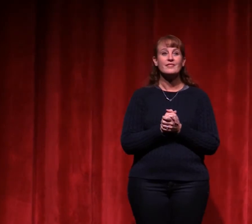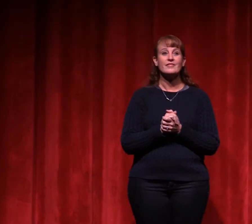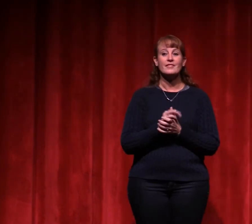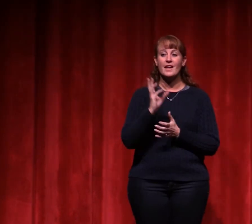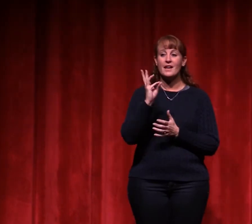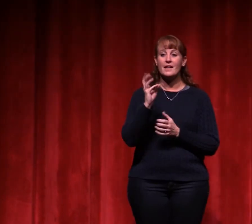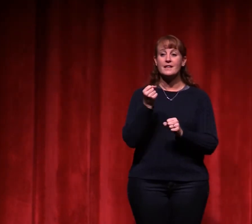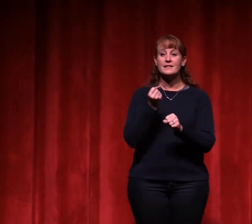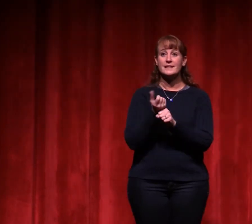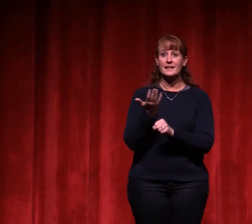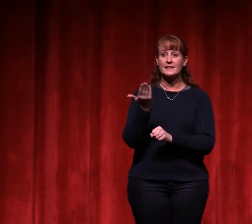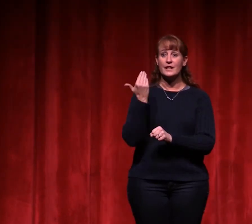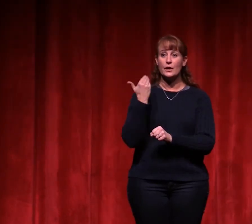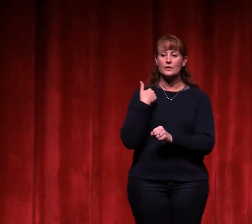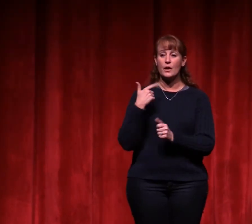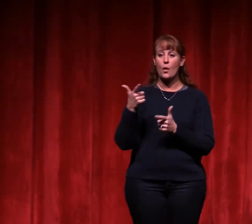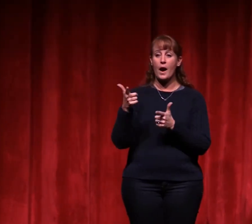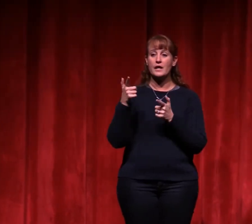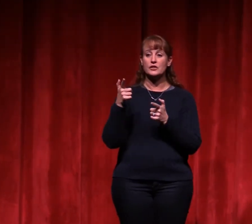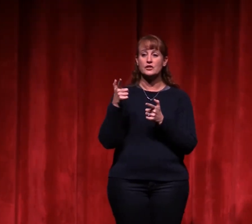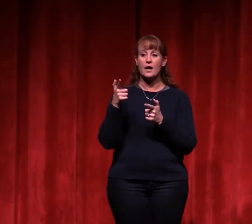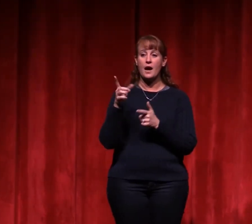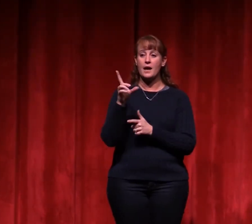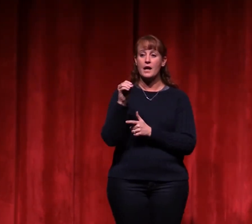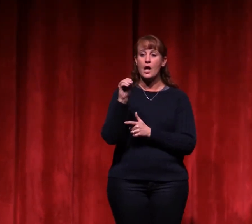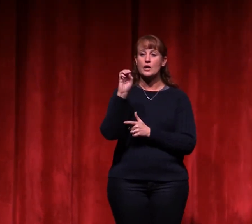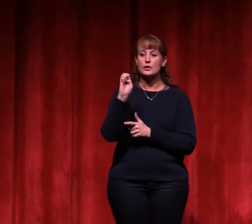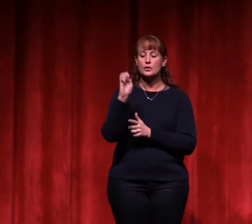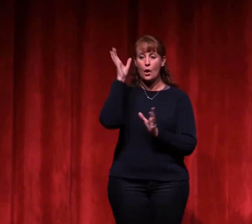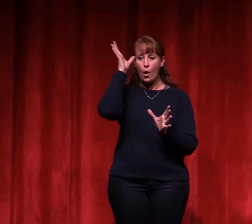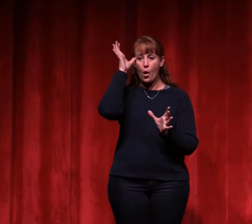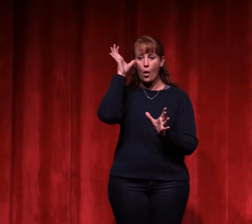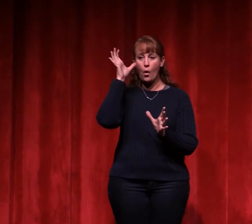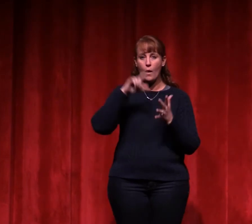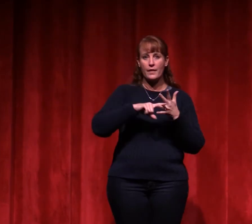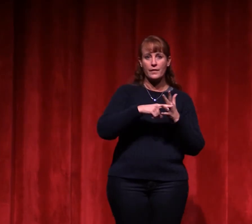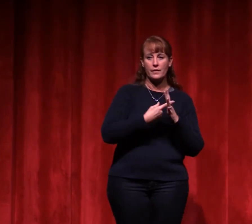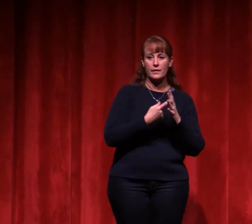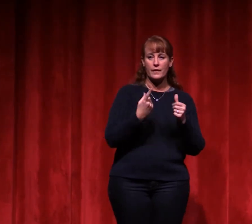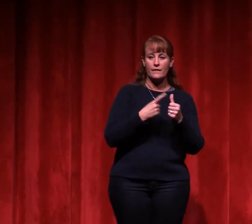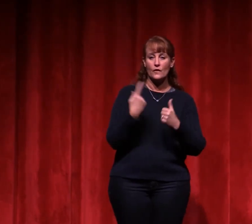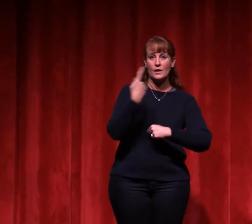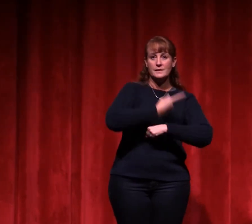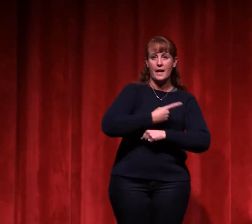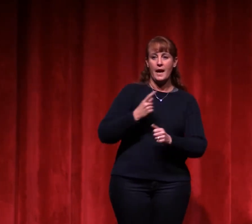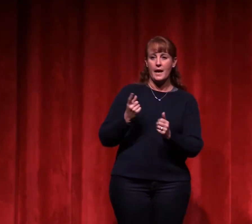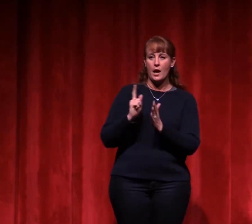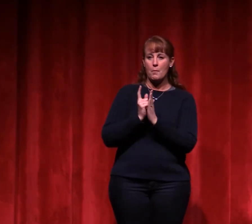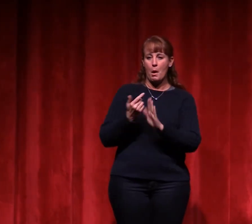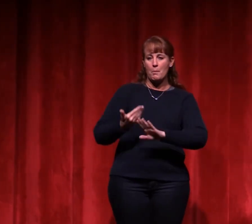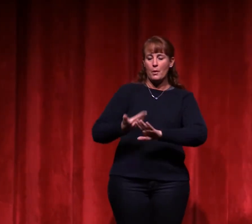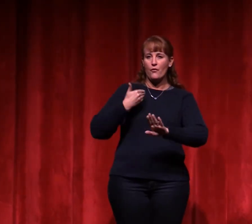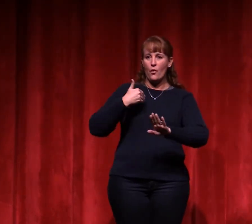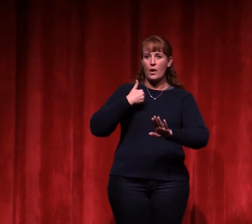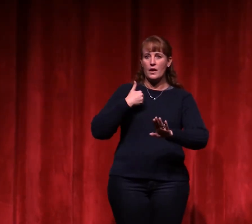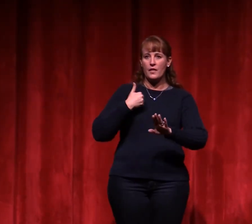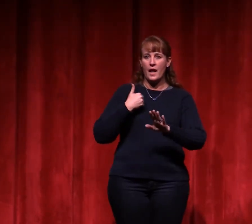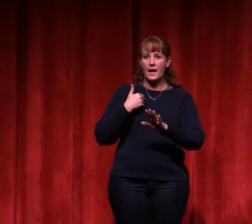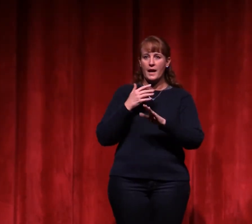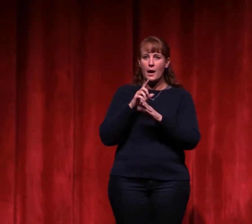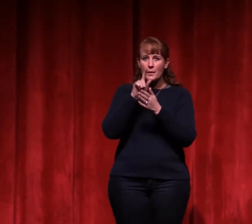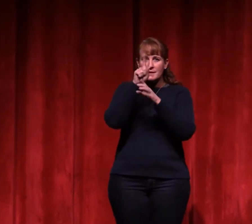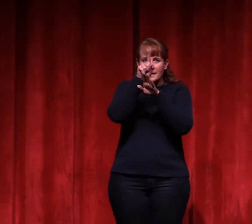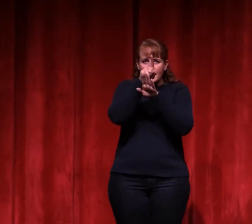Six years ago, I shot a doe on opening day. Just a moment before that, I was leaning into the wet sandy